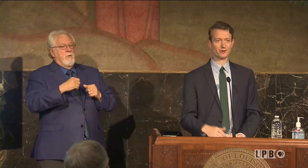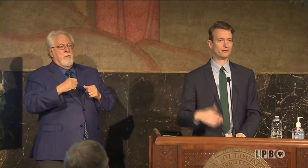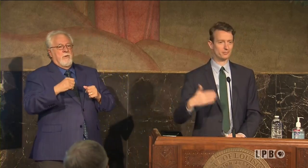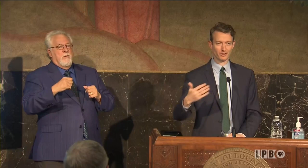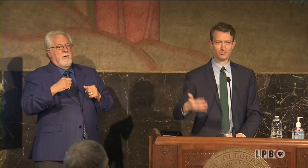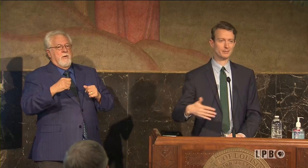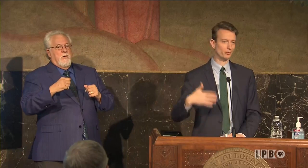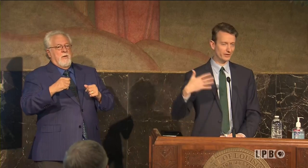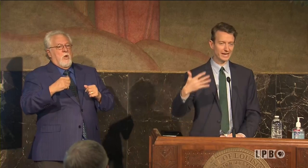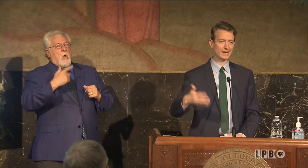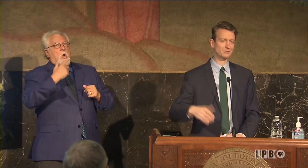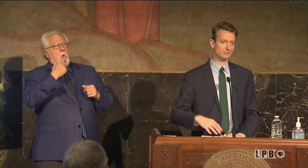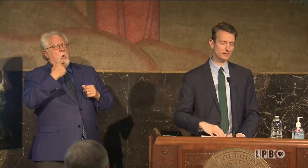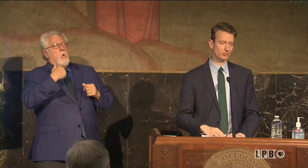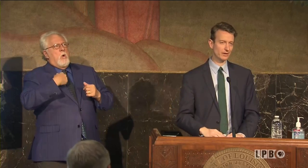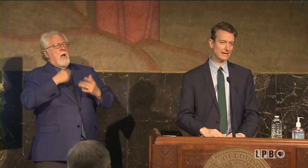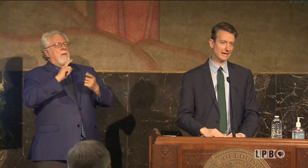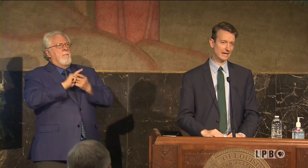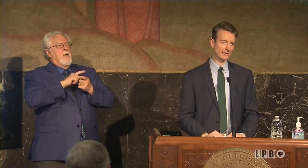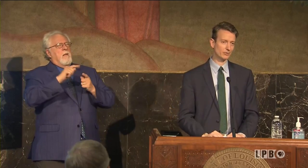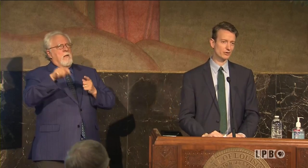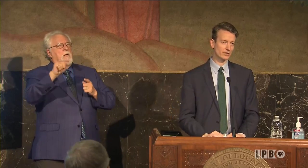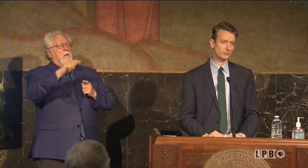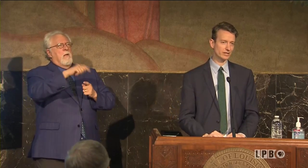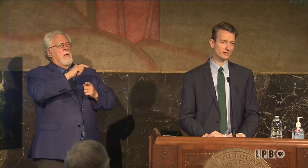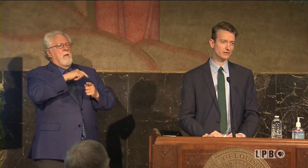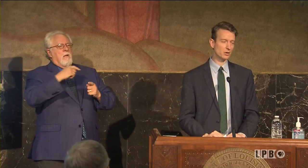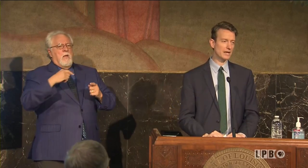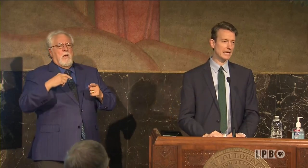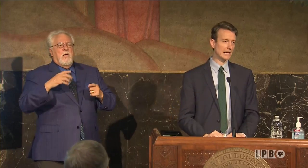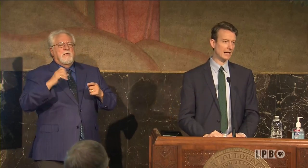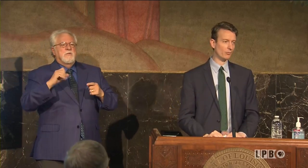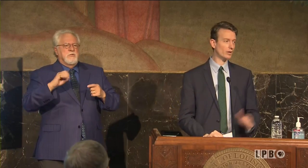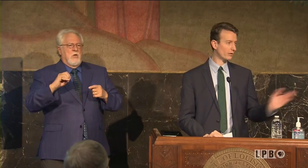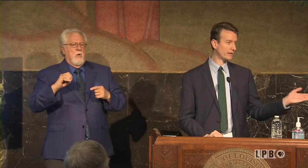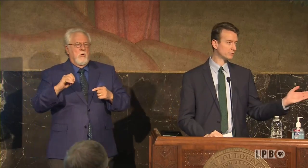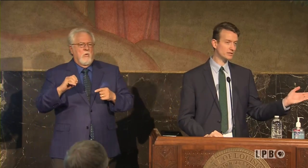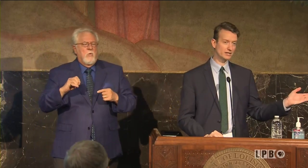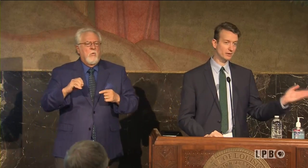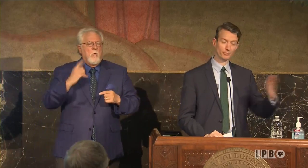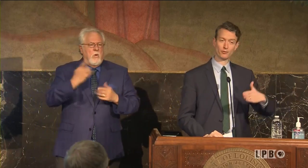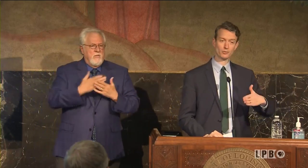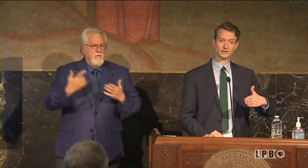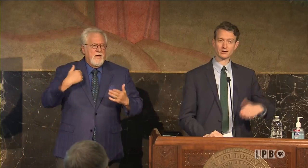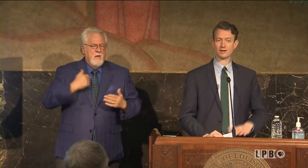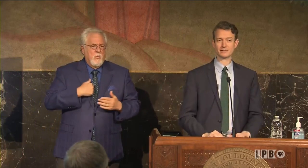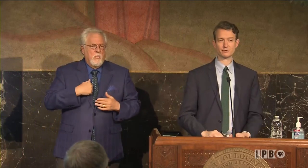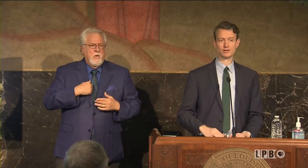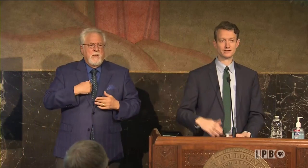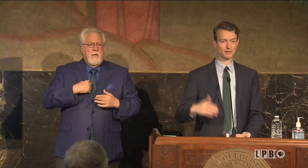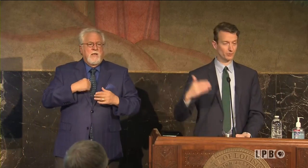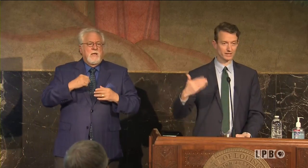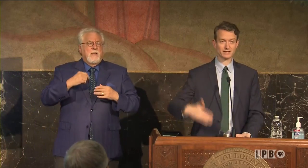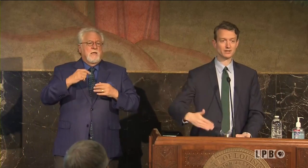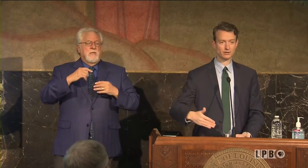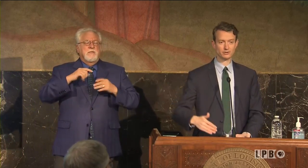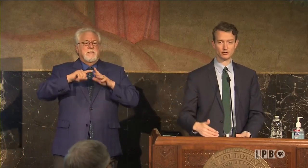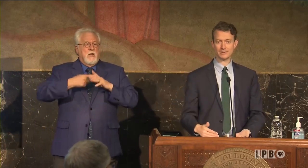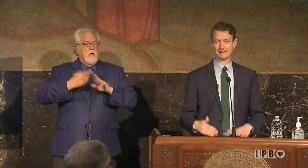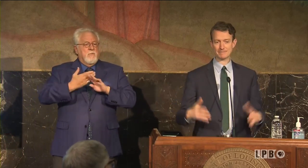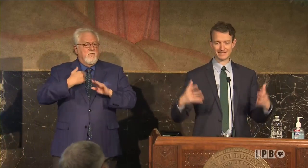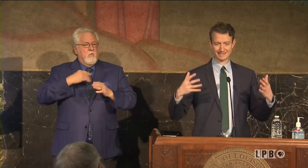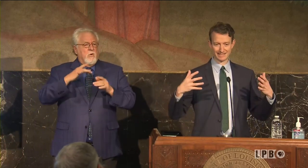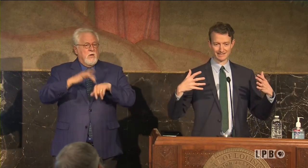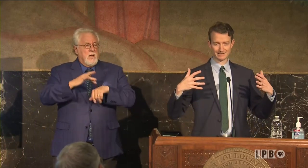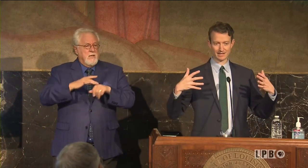numbers of people or the names of people that we're trying to reach. And so one of the things we talked about before we started contact tracing, we continue to